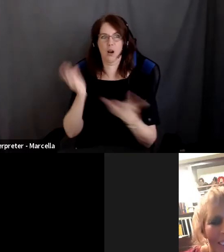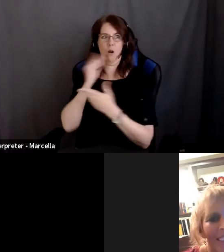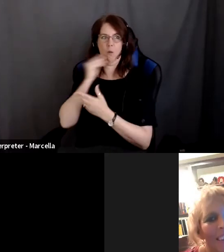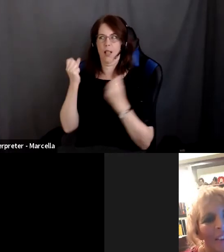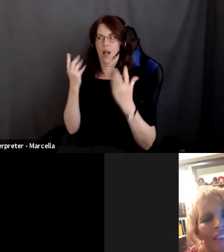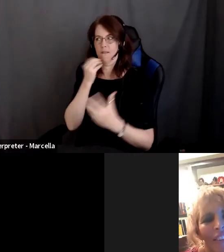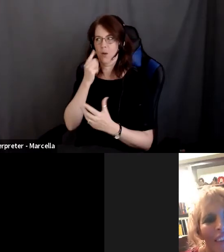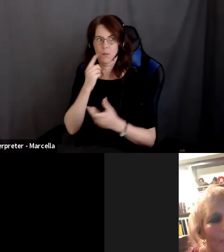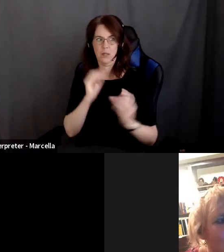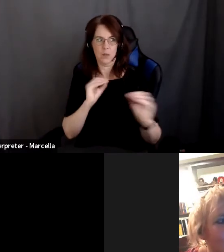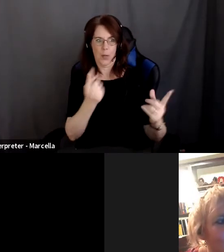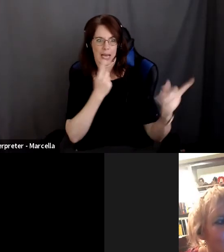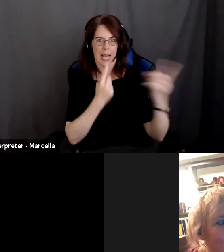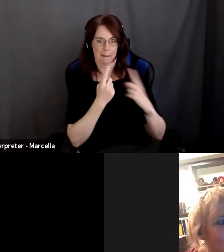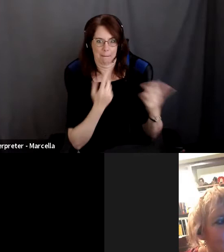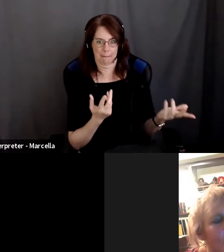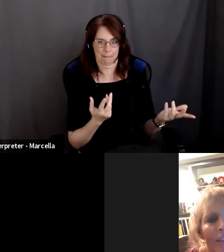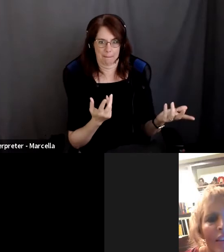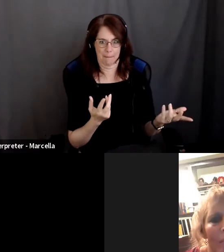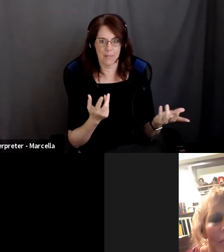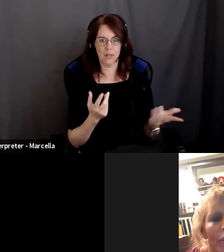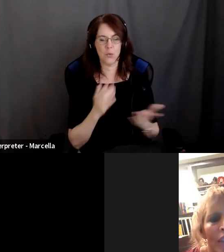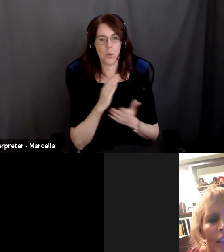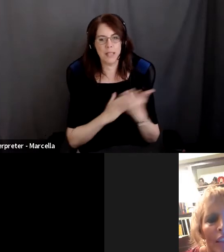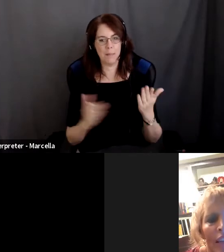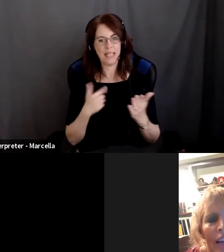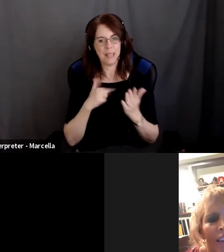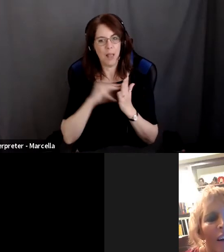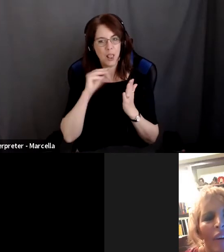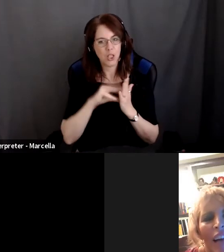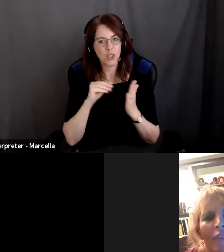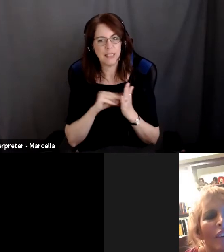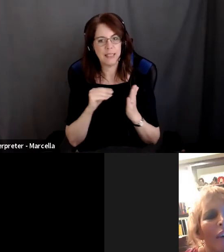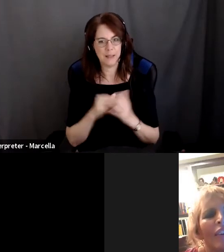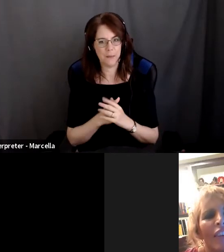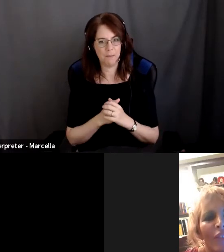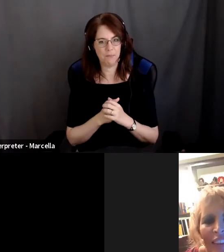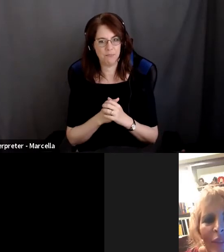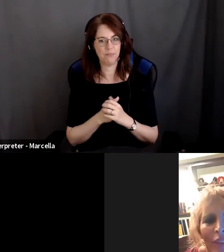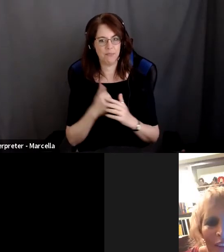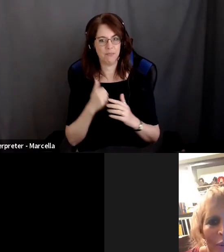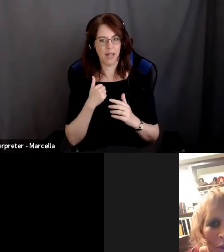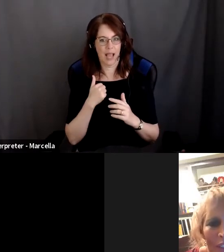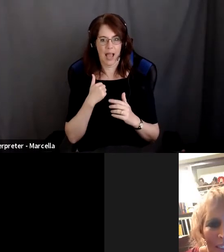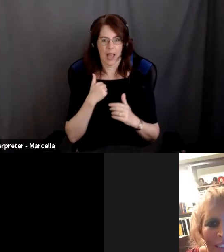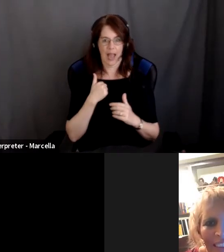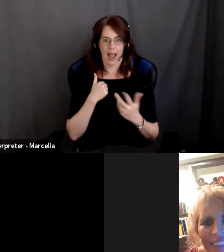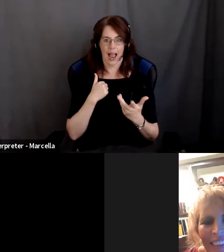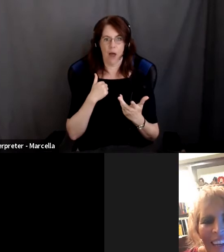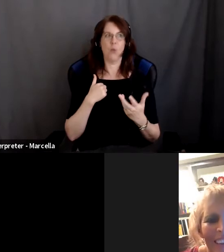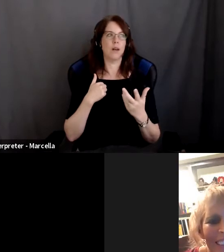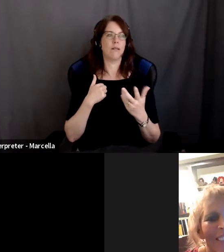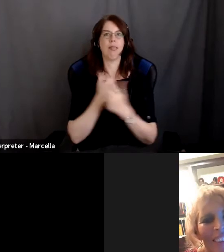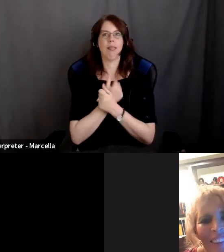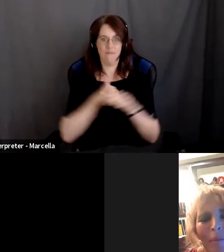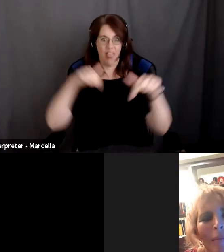came. So that is just, some of the things I'm learning. What I would have given anything for this tool 16 years